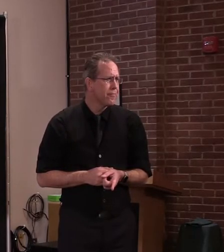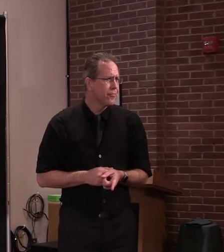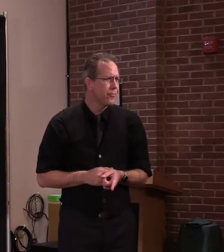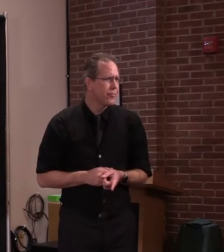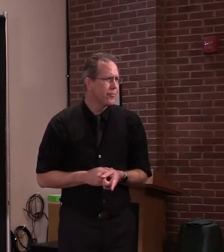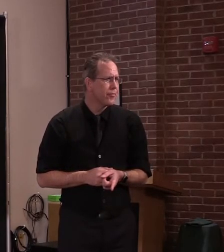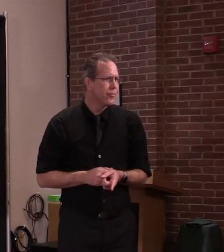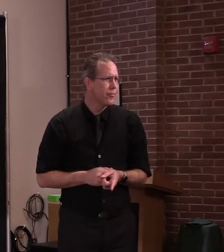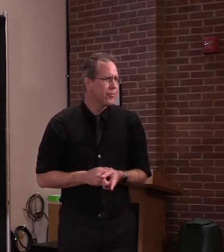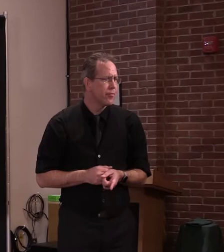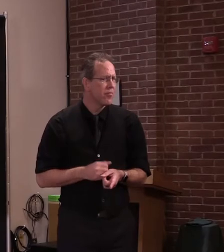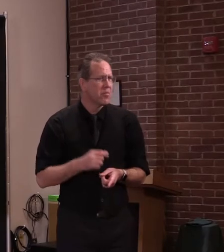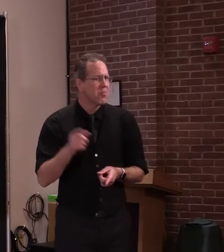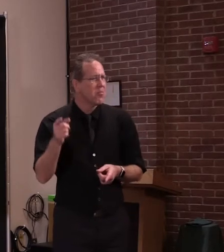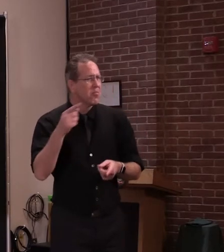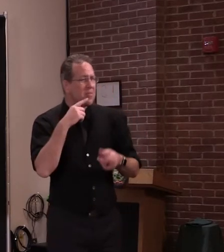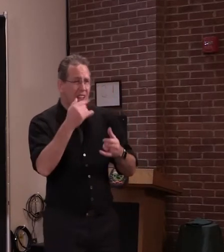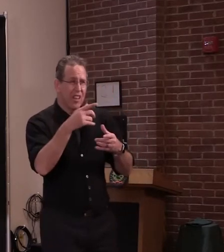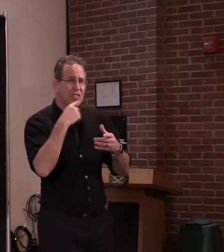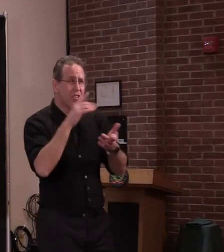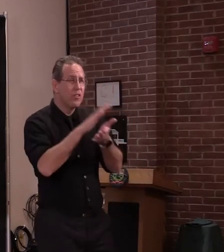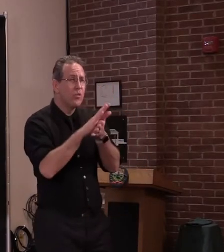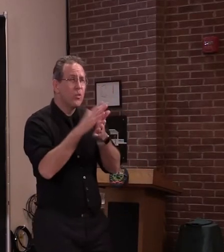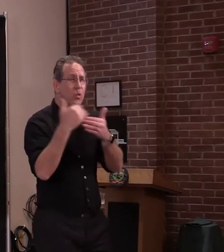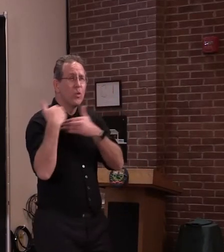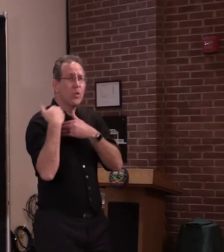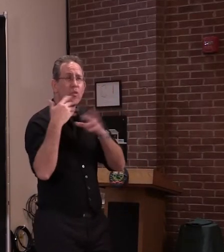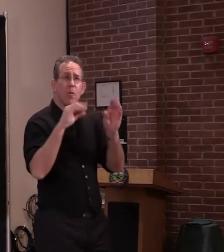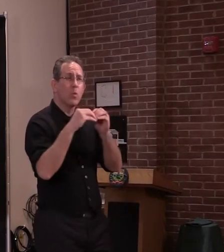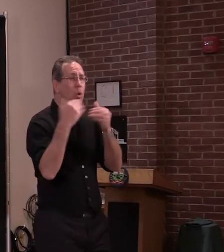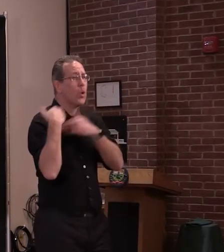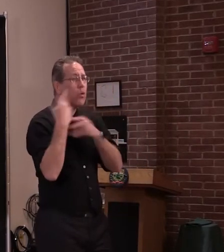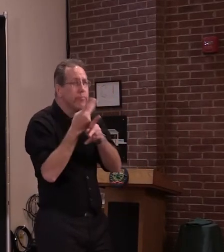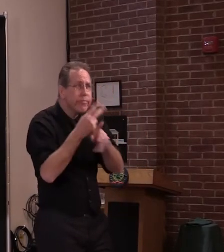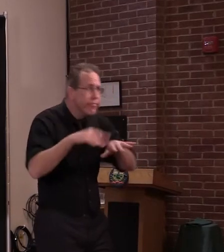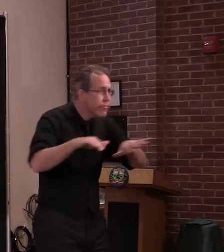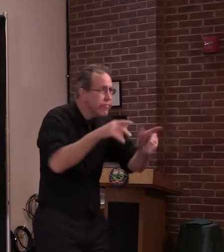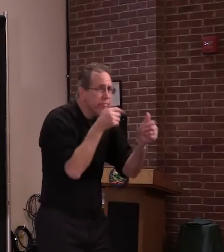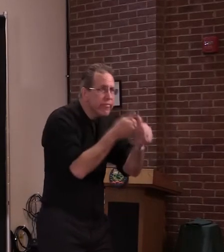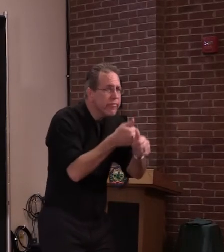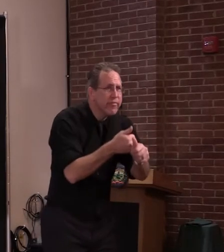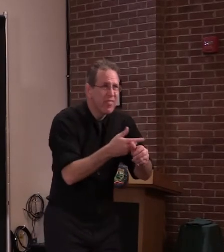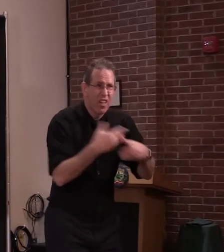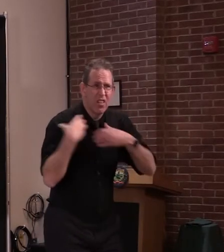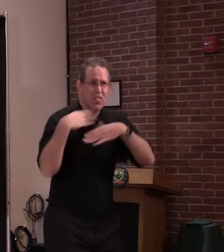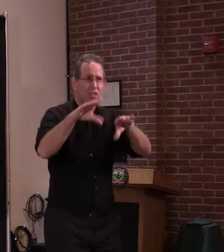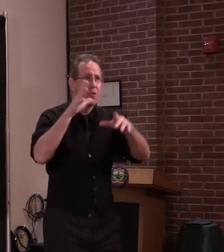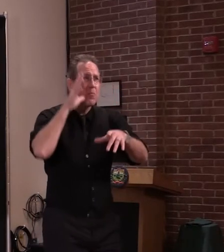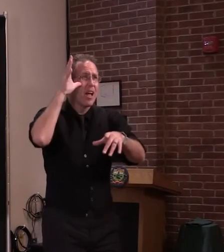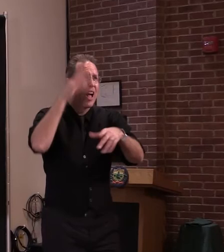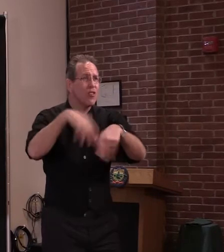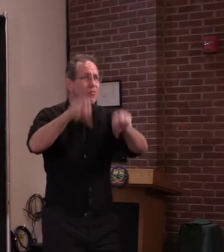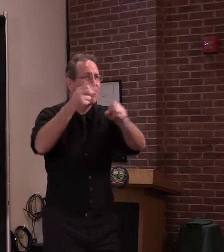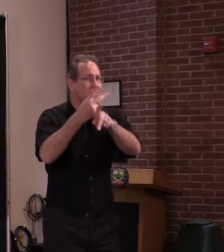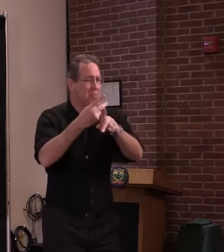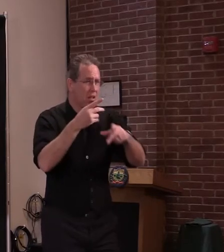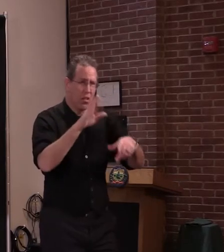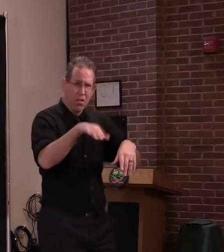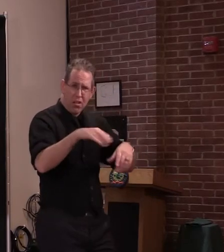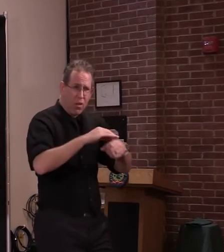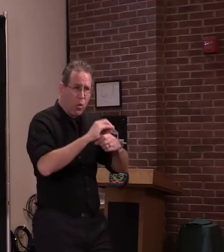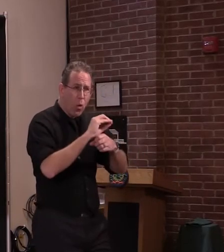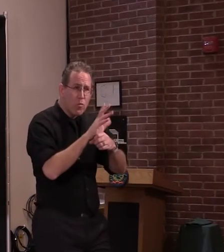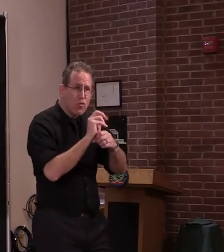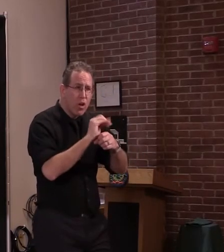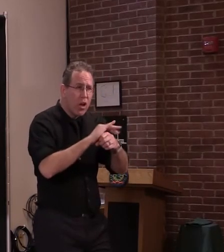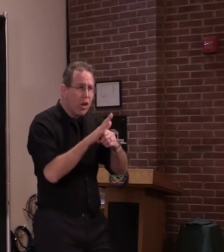is an indicator that your administration was at least caught off guard, if not kind of caught with your